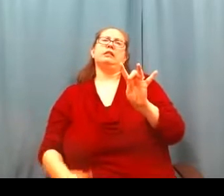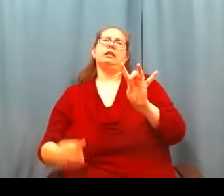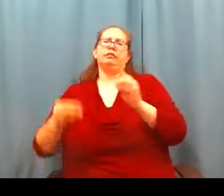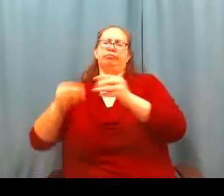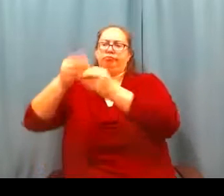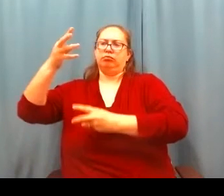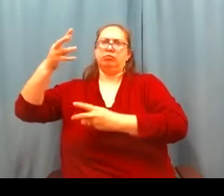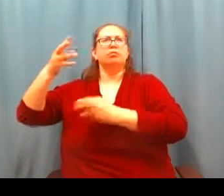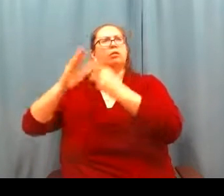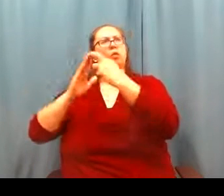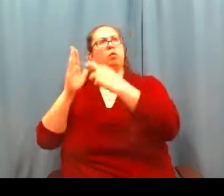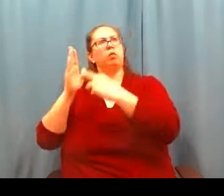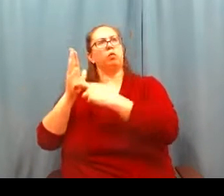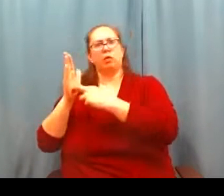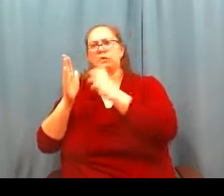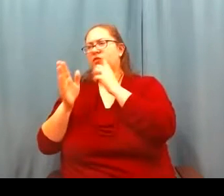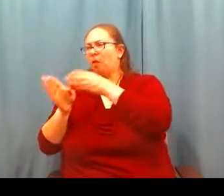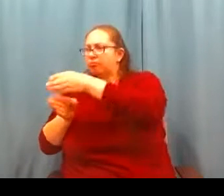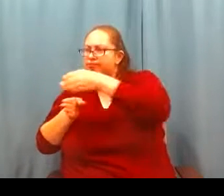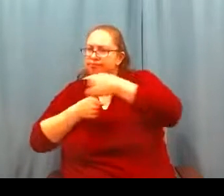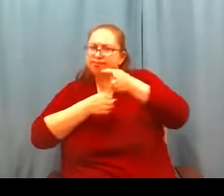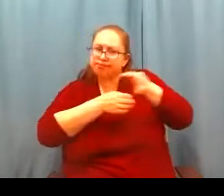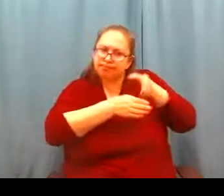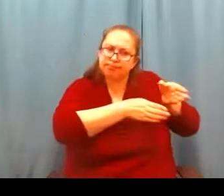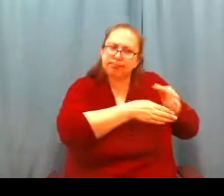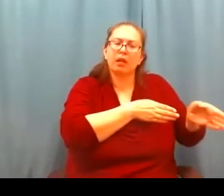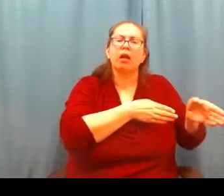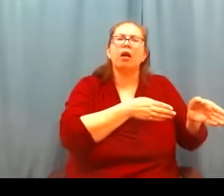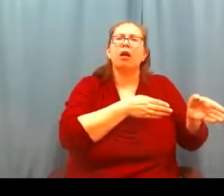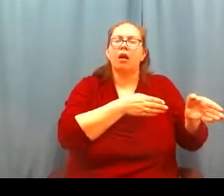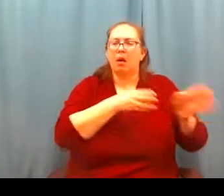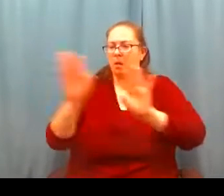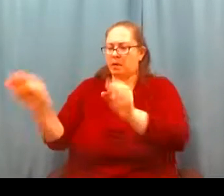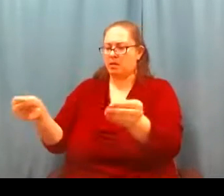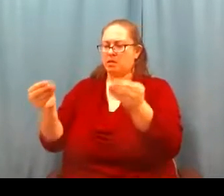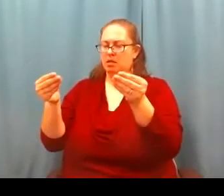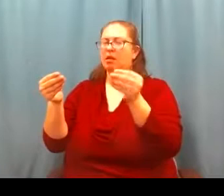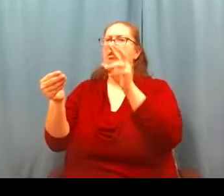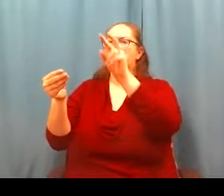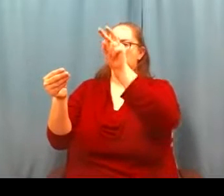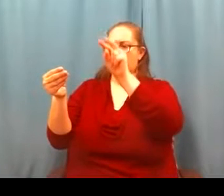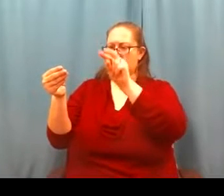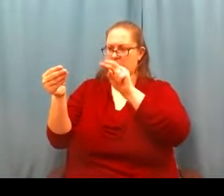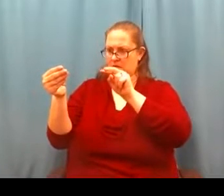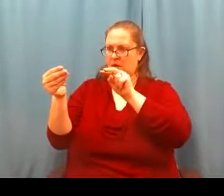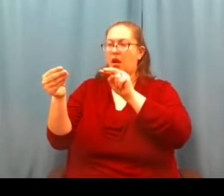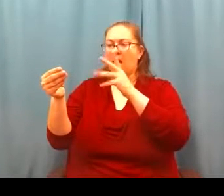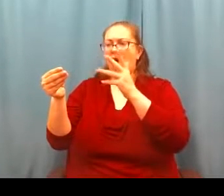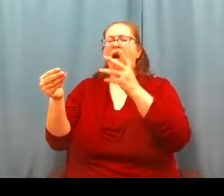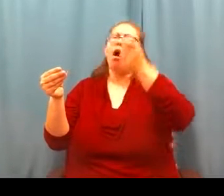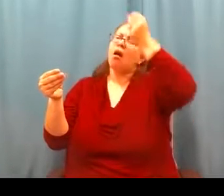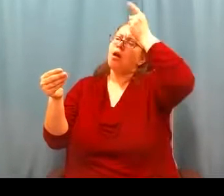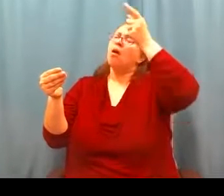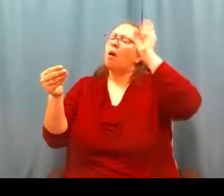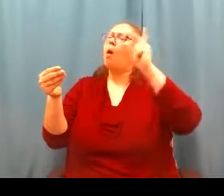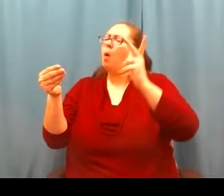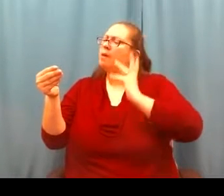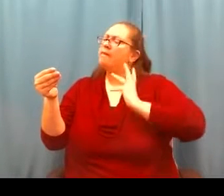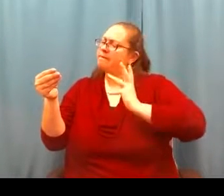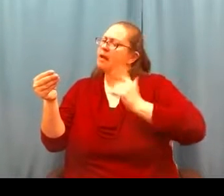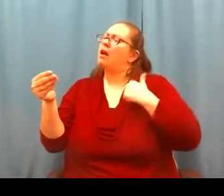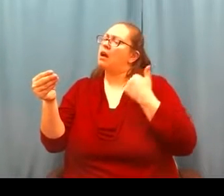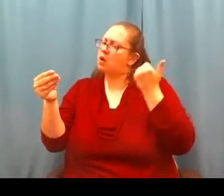you figure out how to reopen in a gradual way and still protect both yourself, your